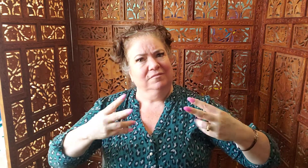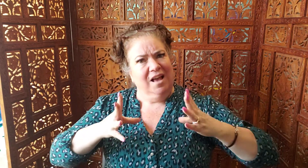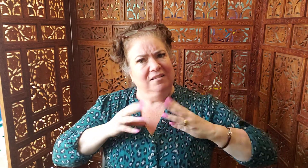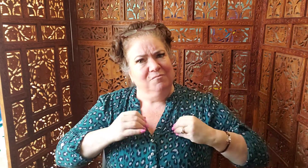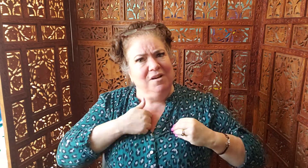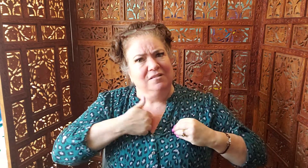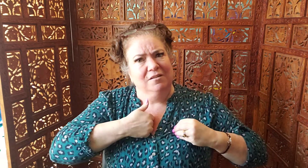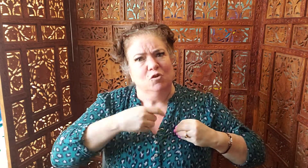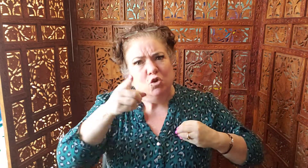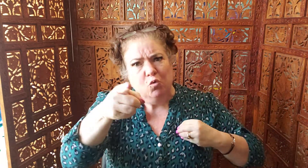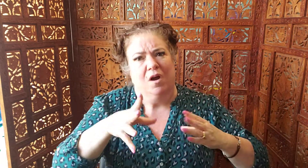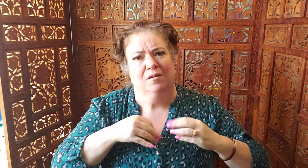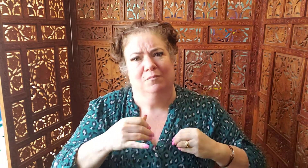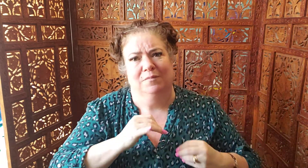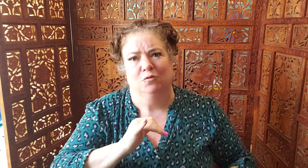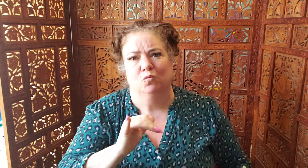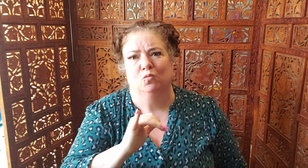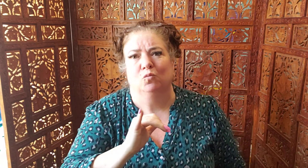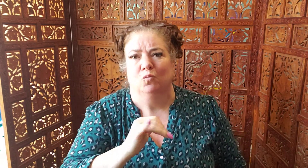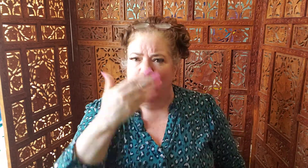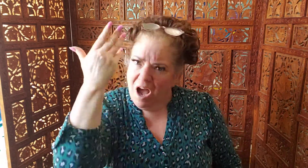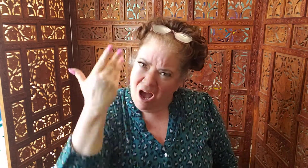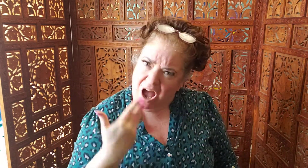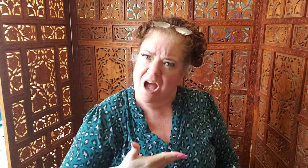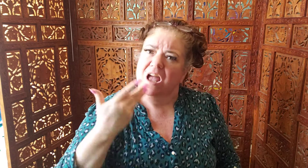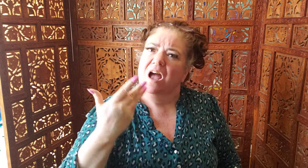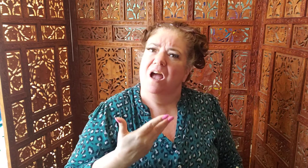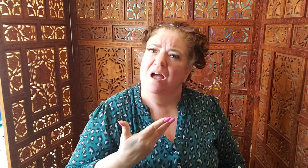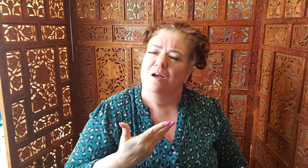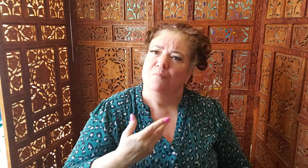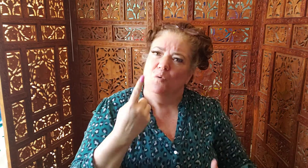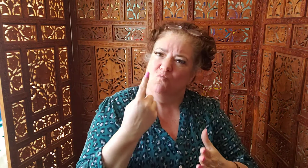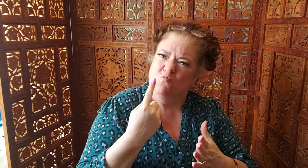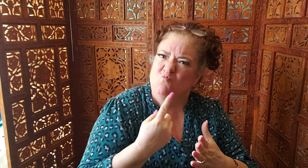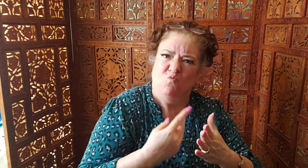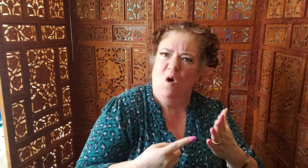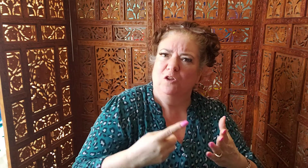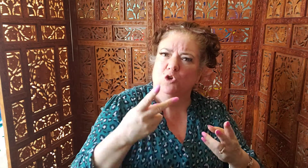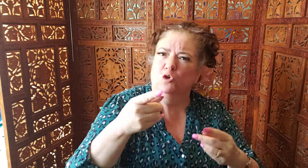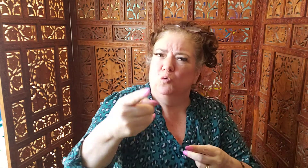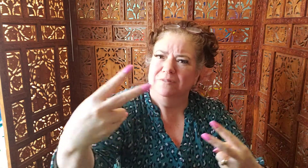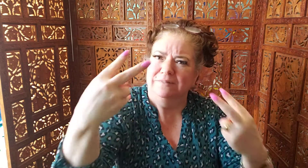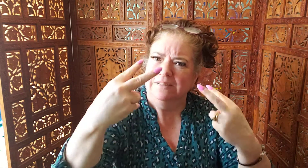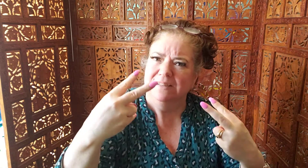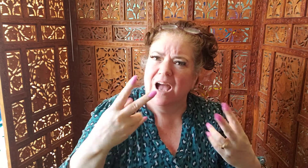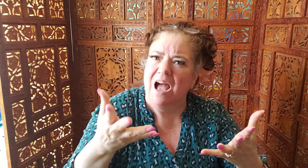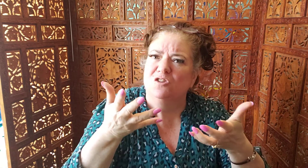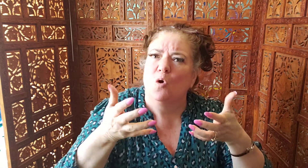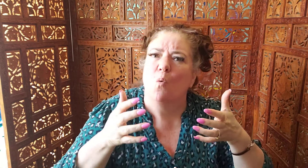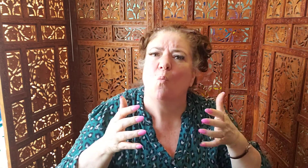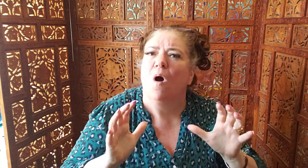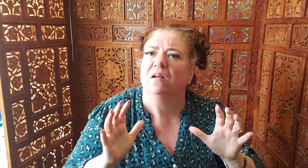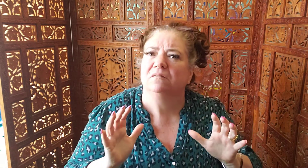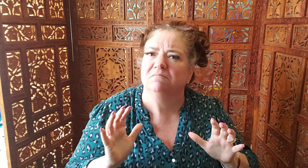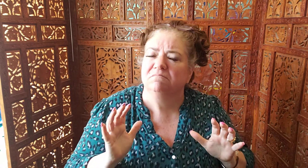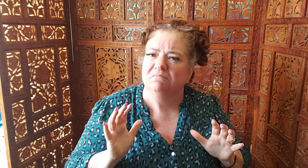am. I am what I am. I don't want praise. I don't